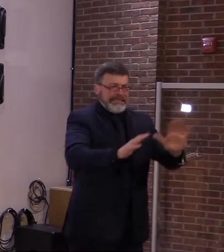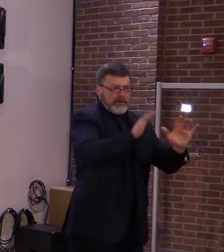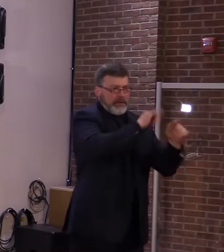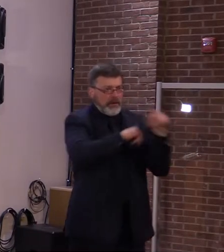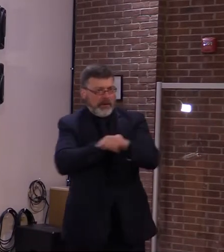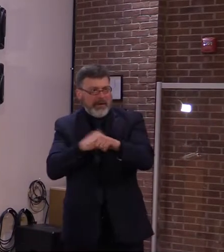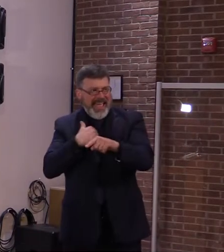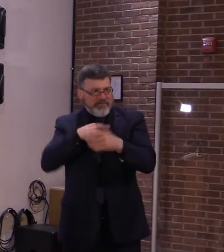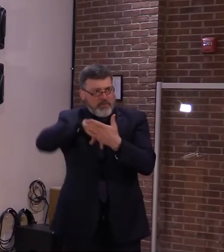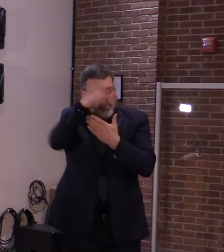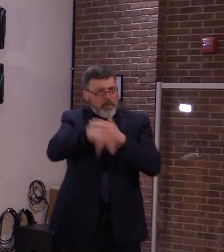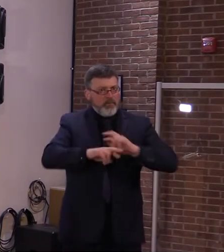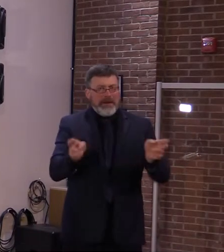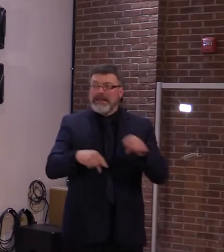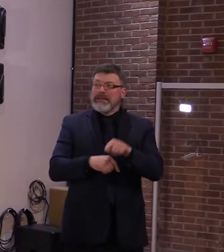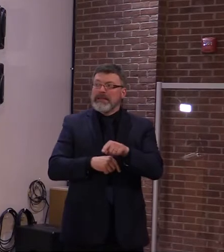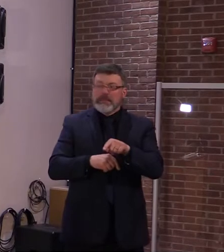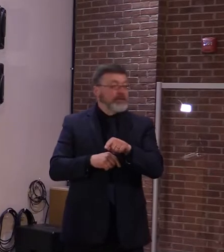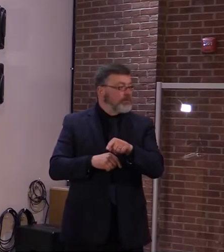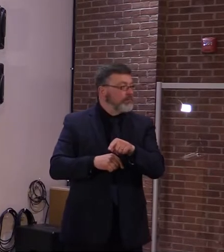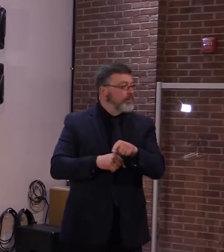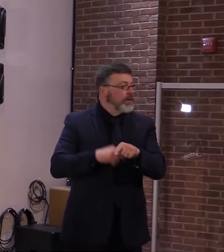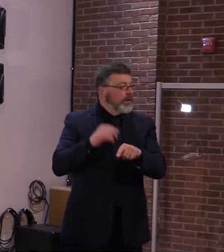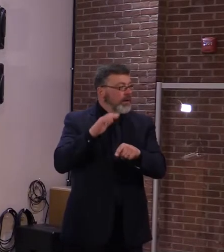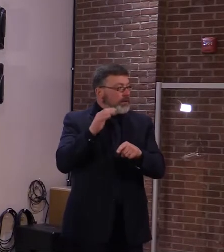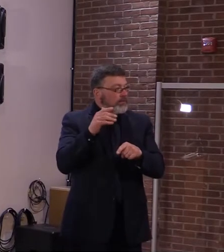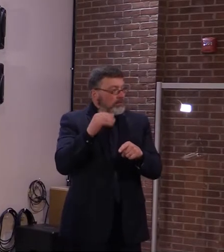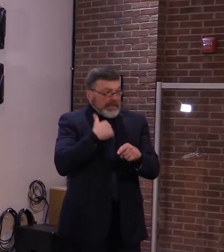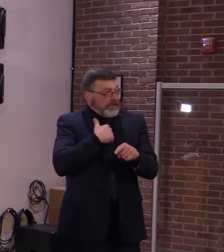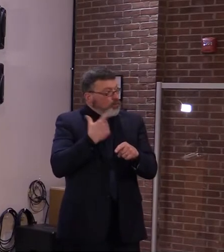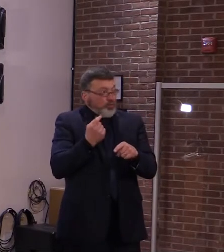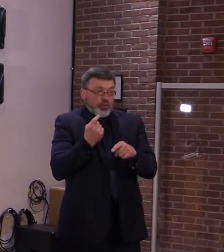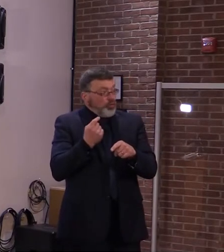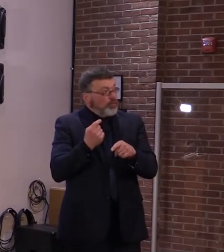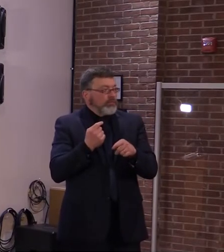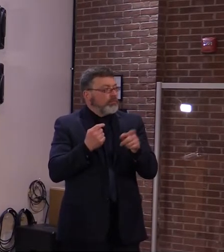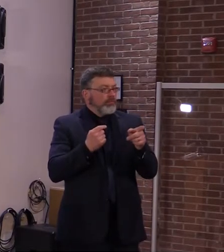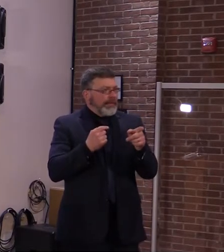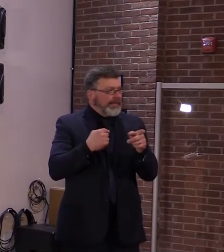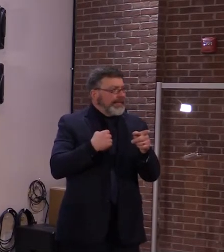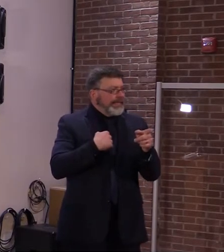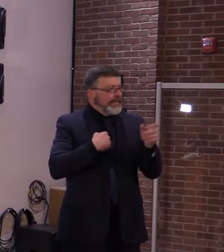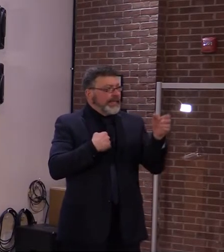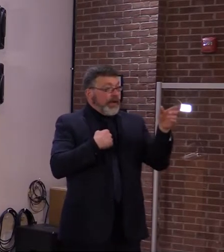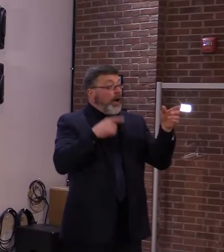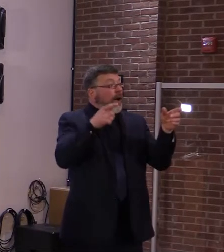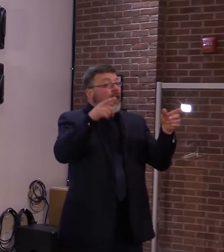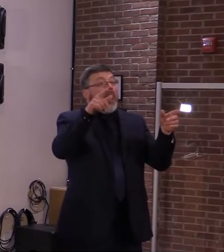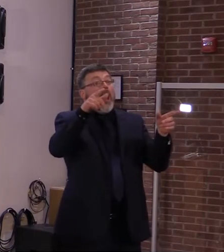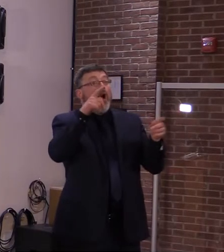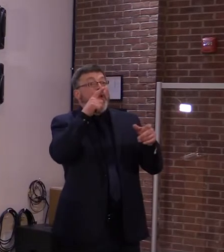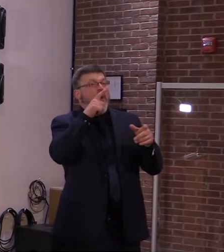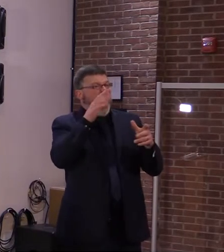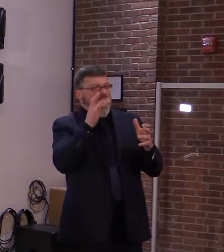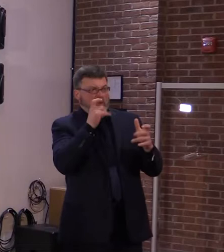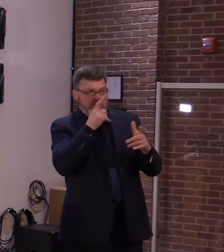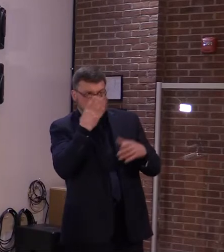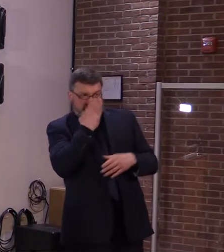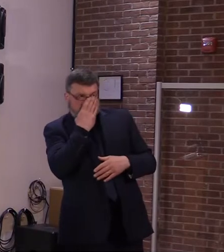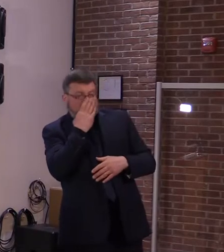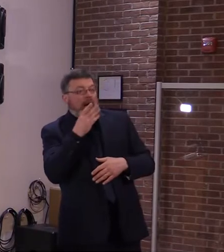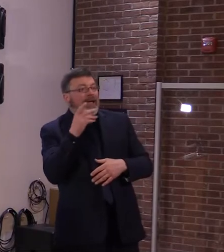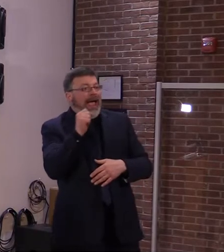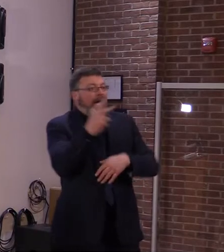or relative, often straight out of the medicine cabinet. If you no longer need your medication, please do your part